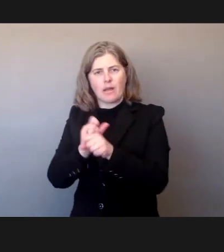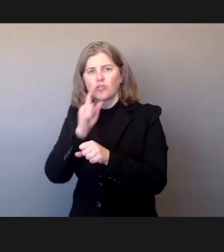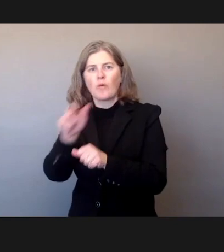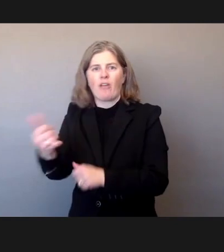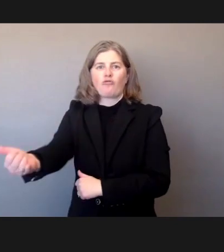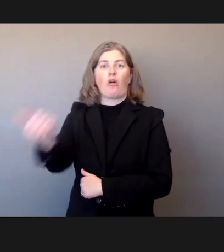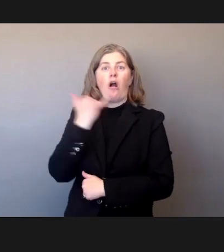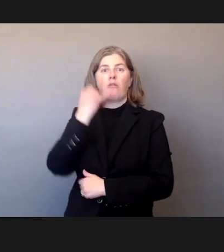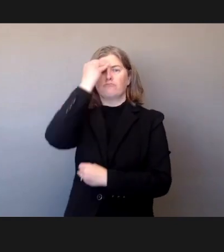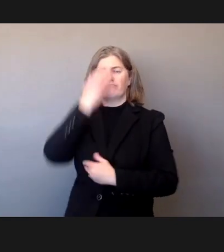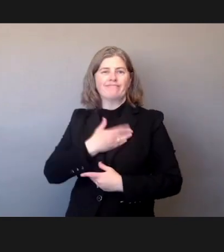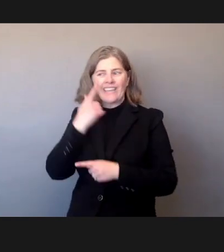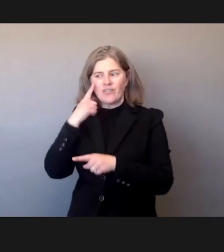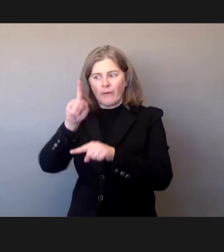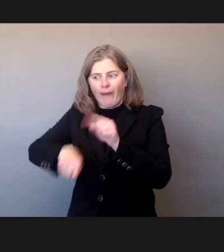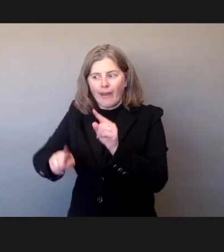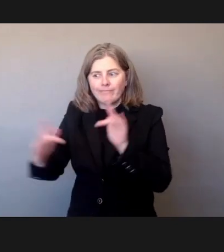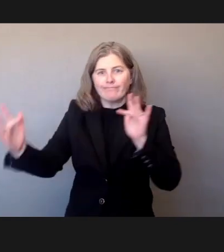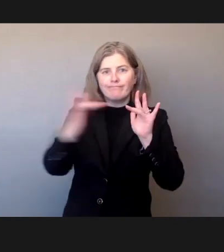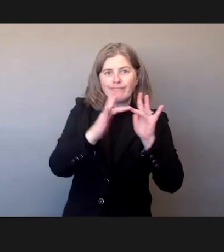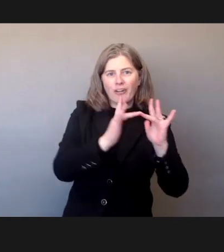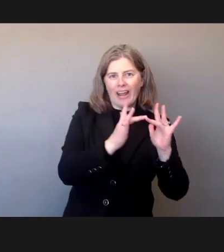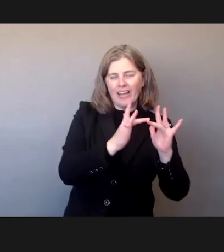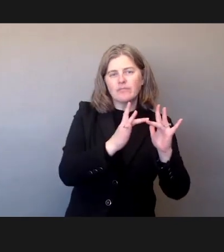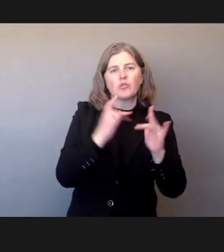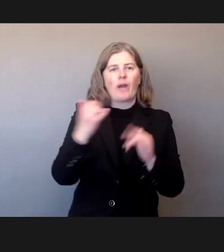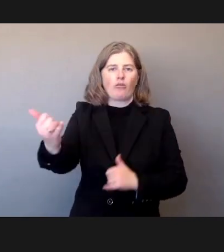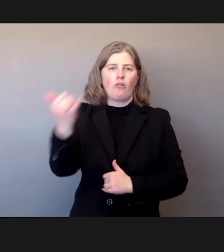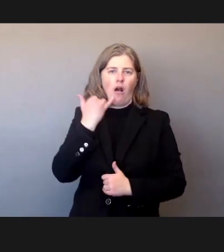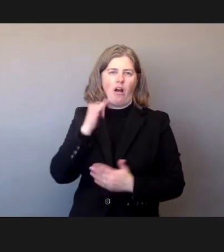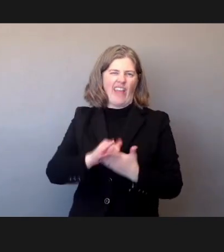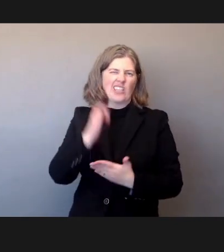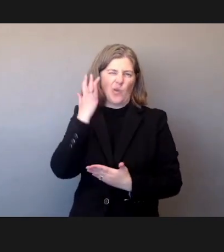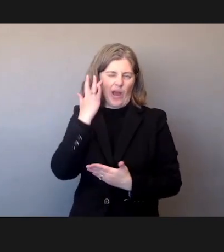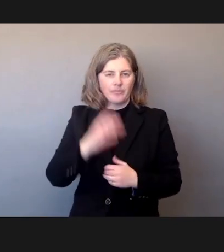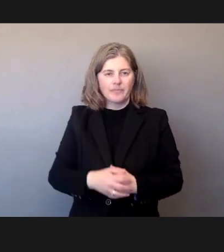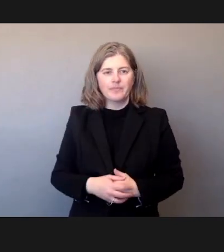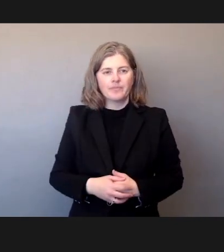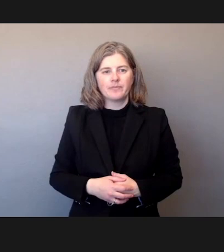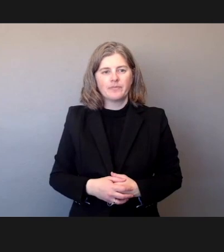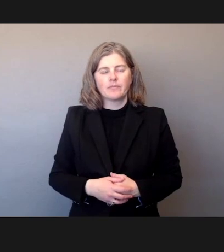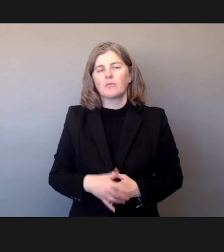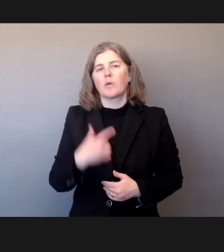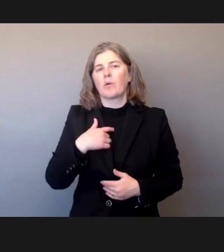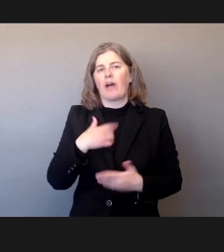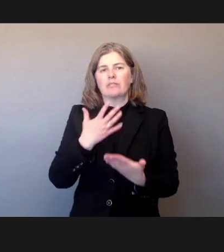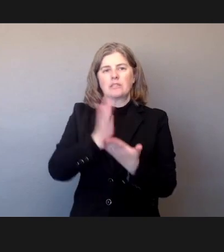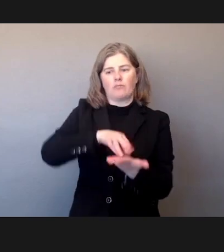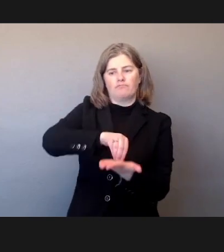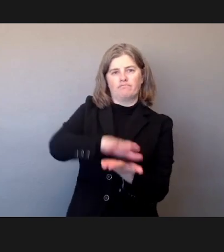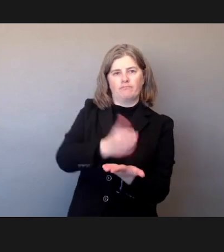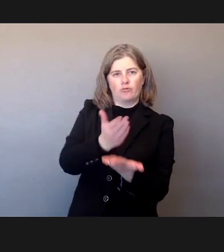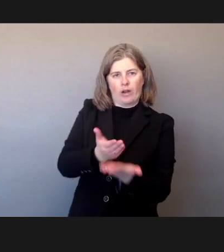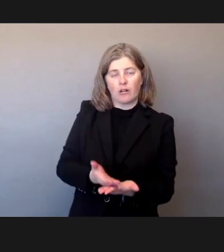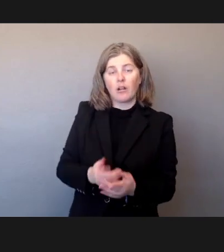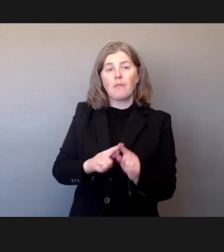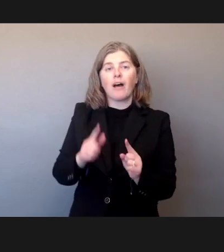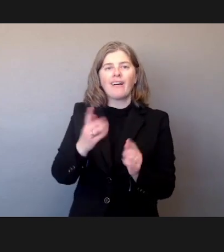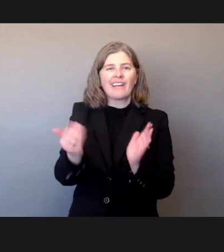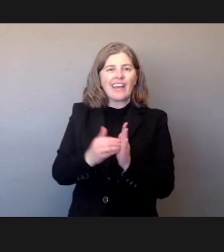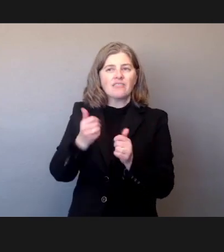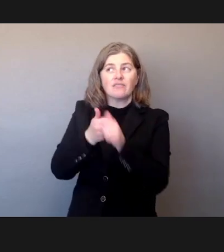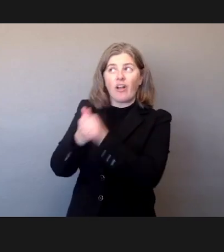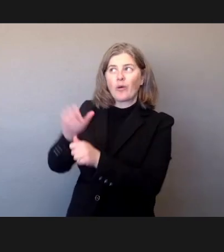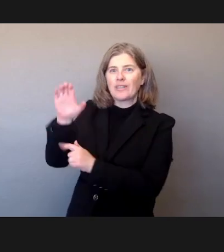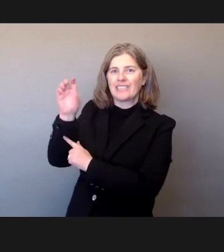call in if they don't have access to the internet. And that's why, so we can get some record. But for CDC reporting, until